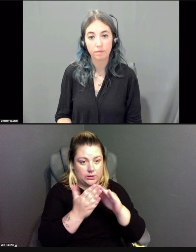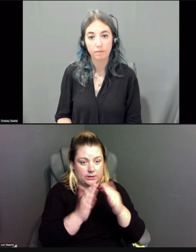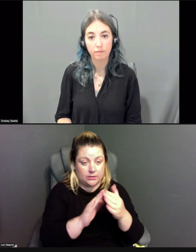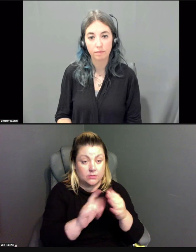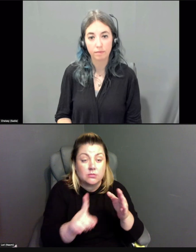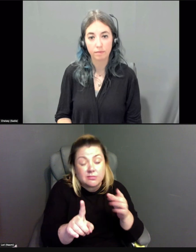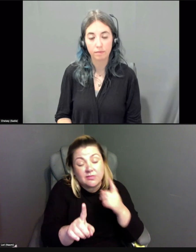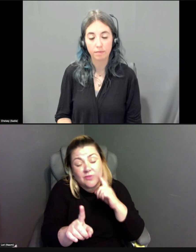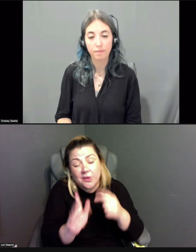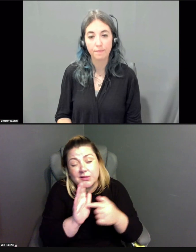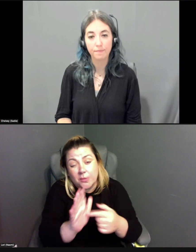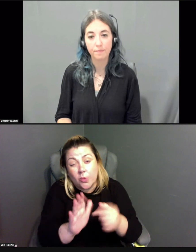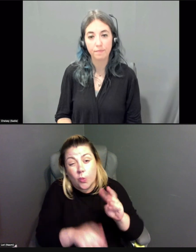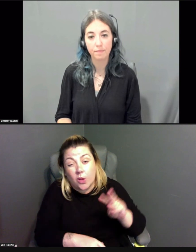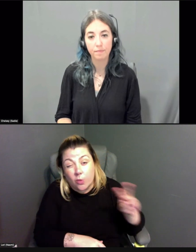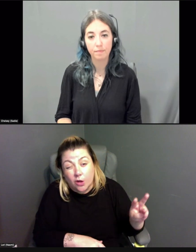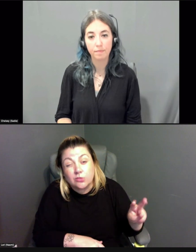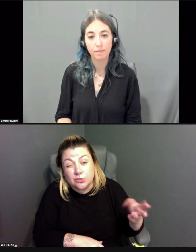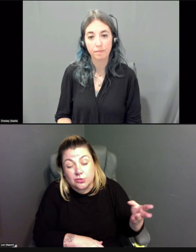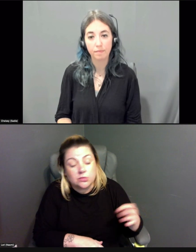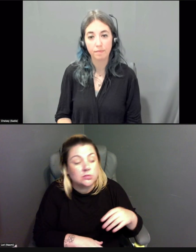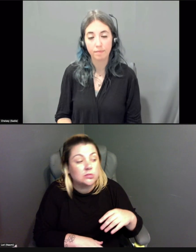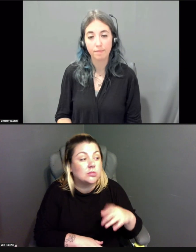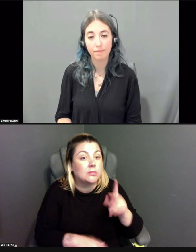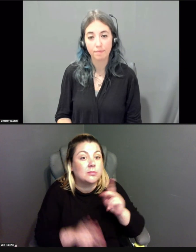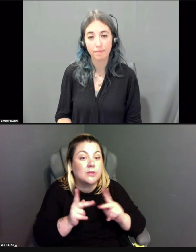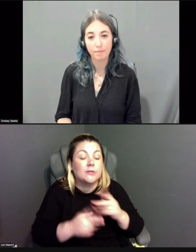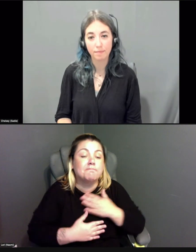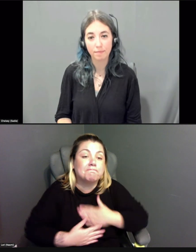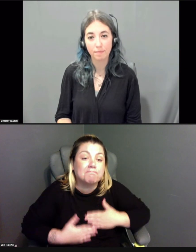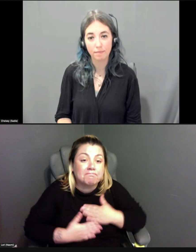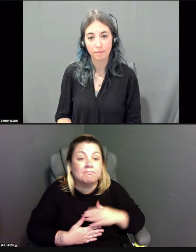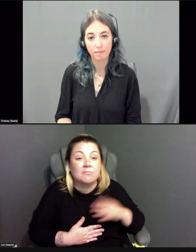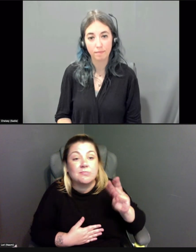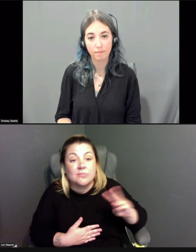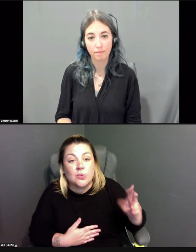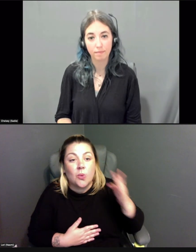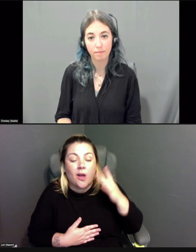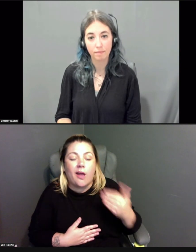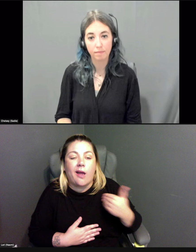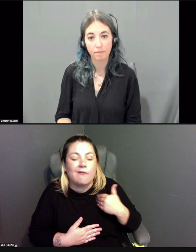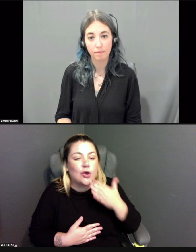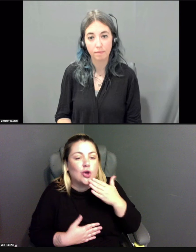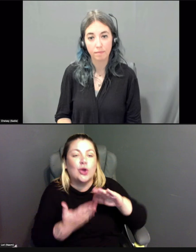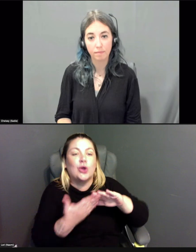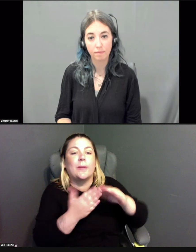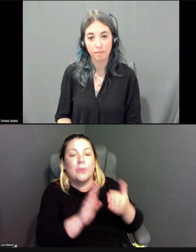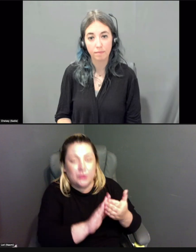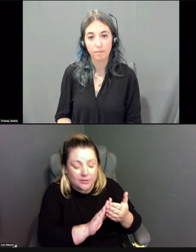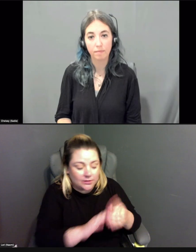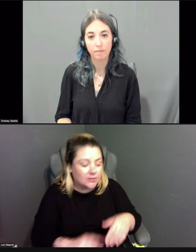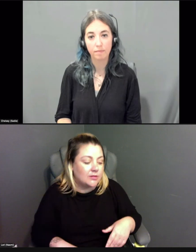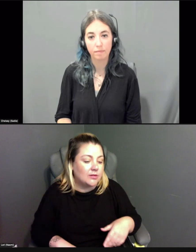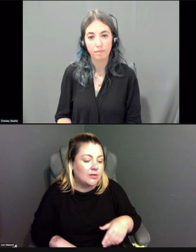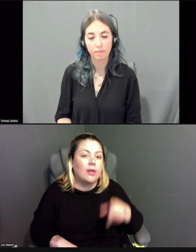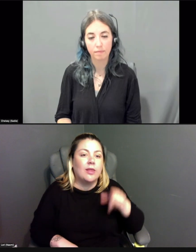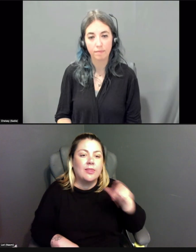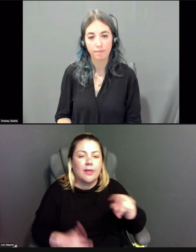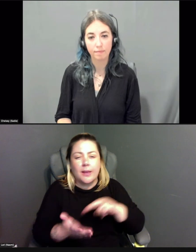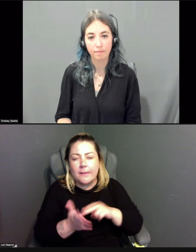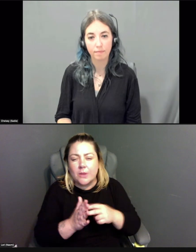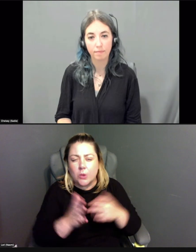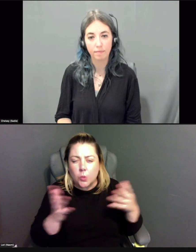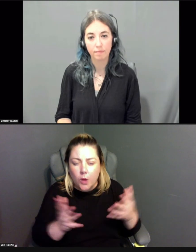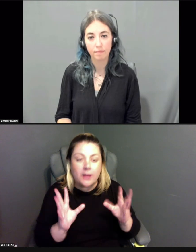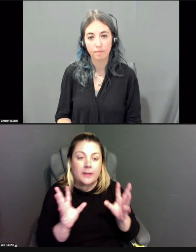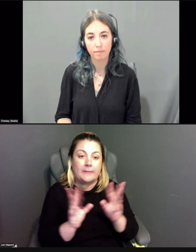Watchers a lot, right? Where like the thing that people really like about Weight Watchers is the community. And what they're talking about is like the meetings that